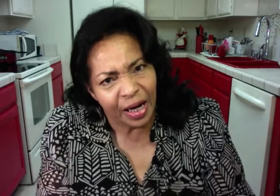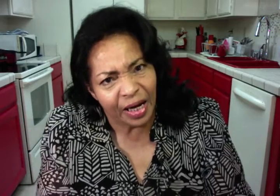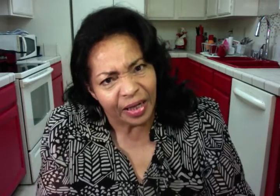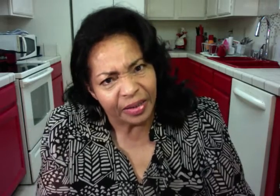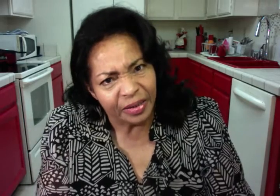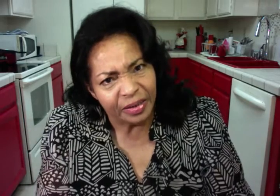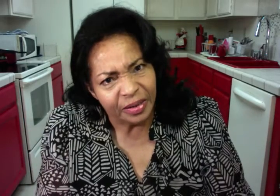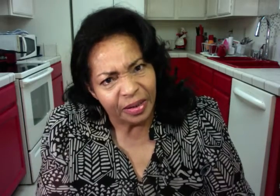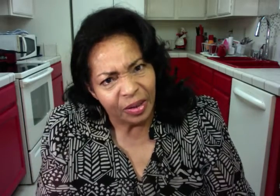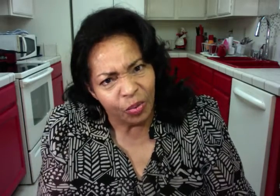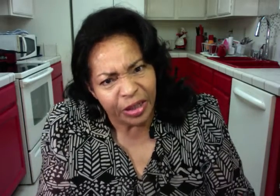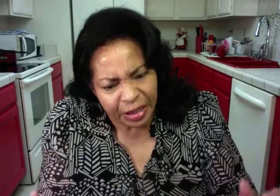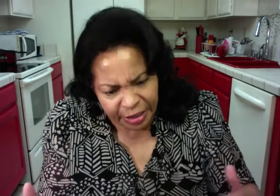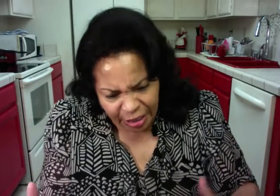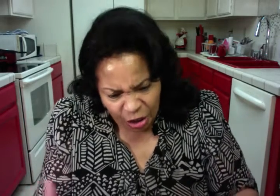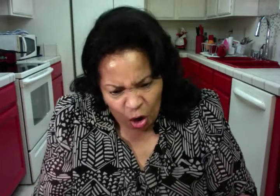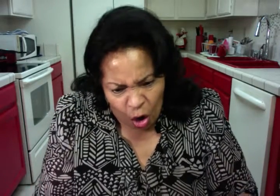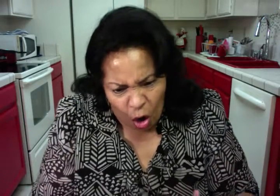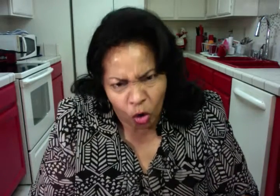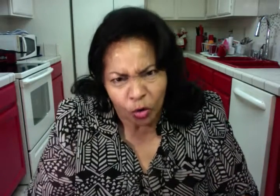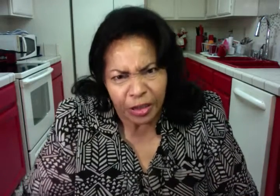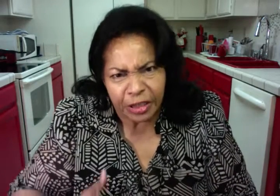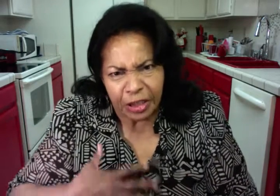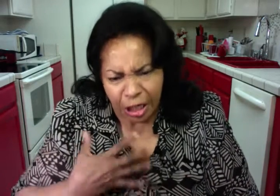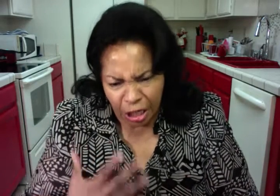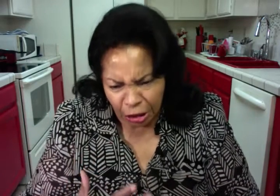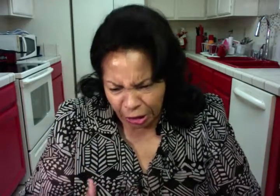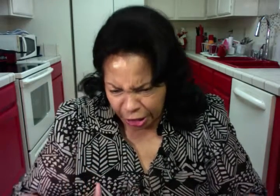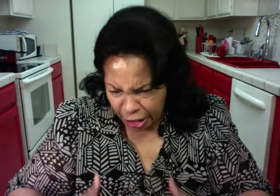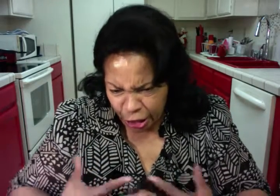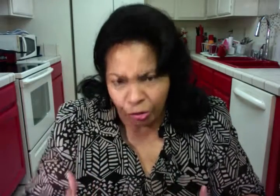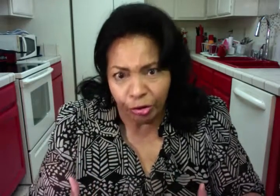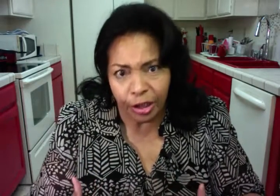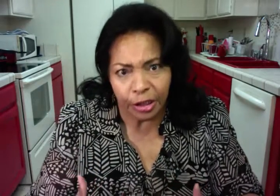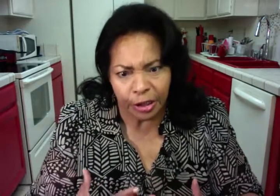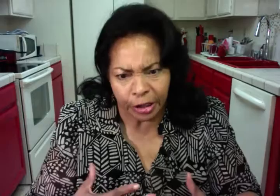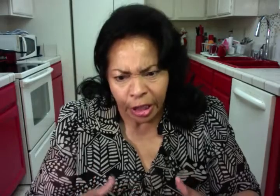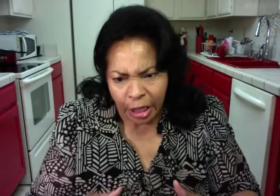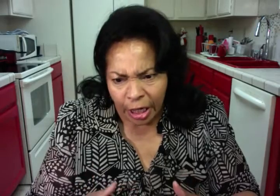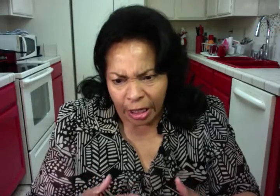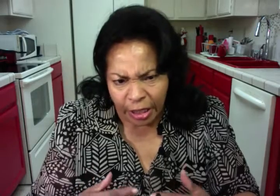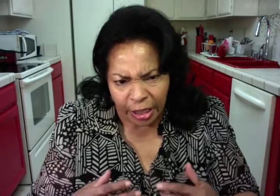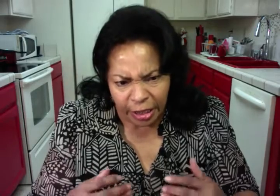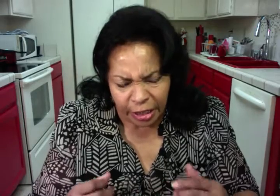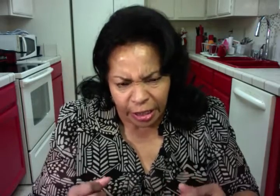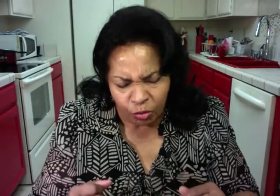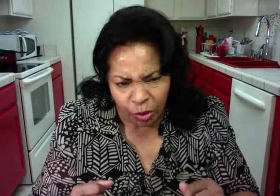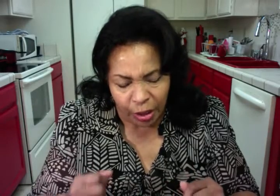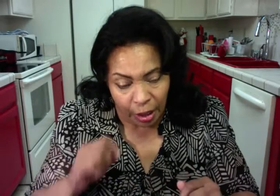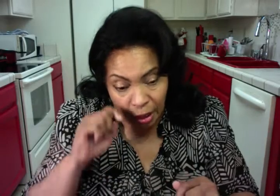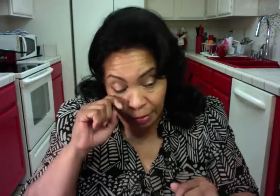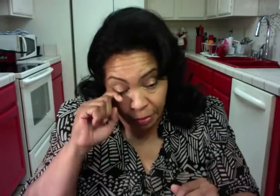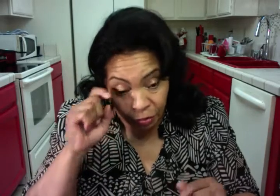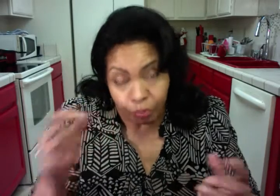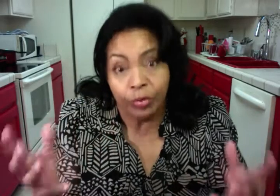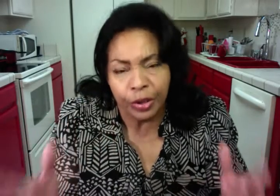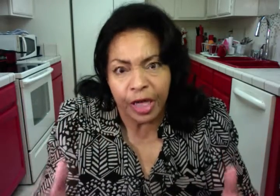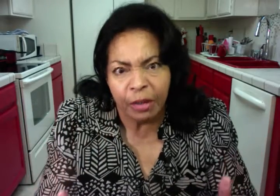We can get wholeness and healing And inner healing And through the name of